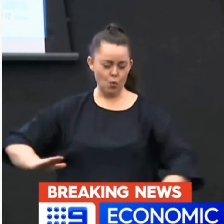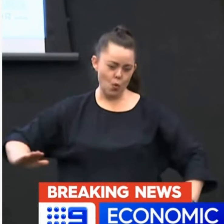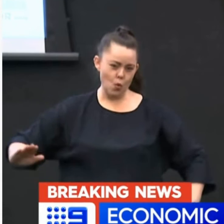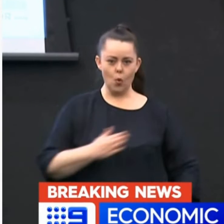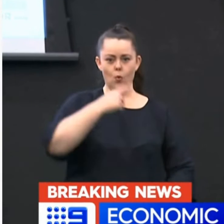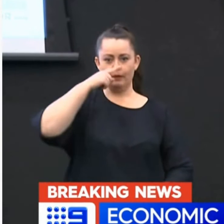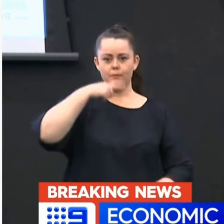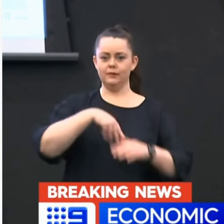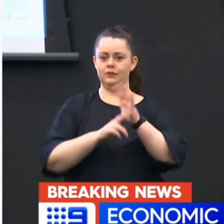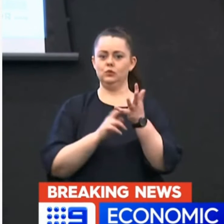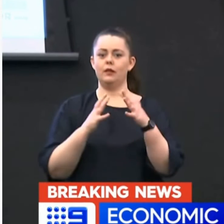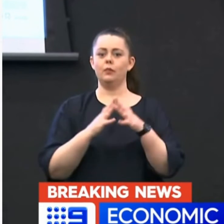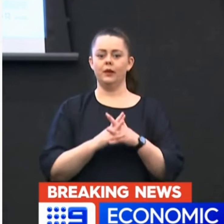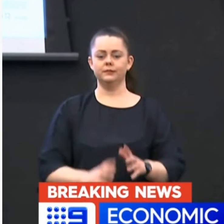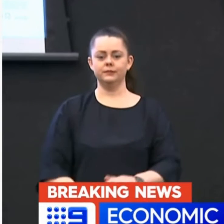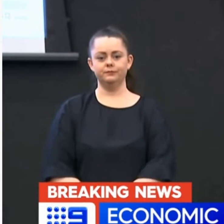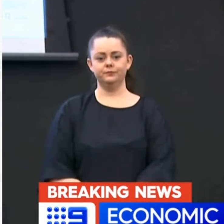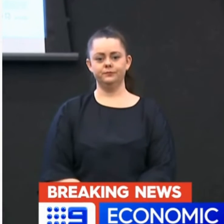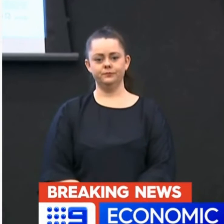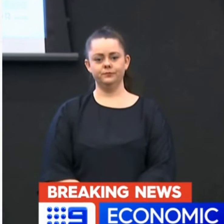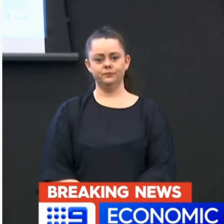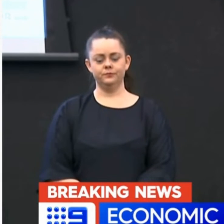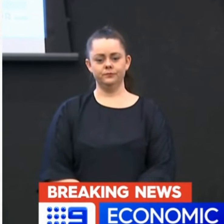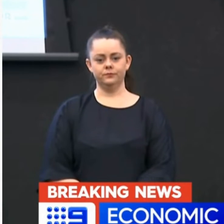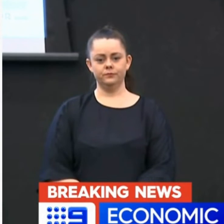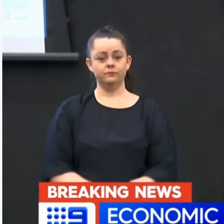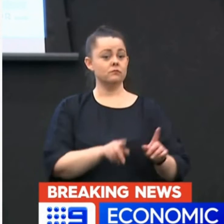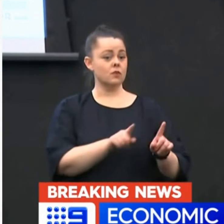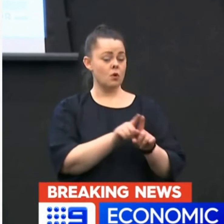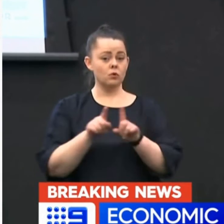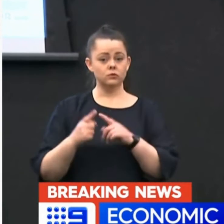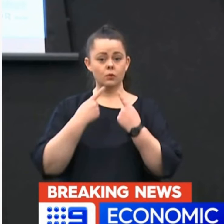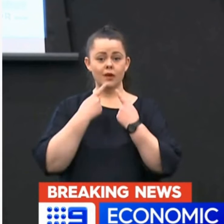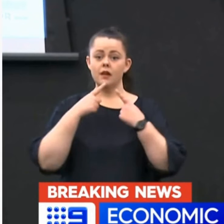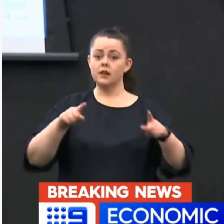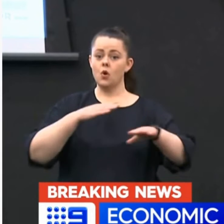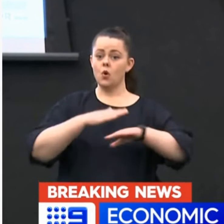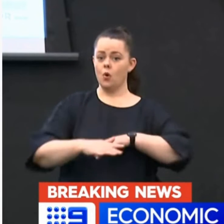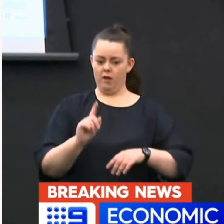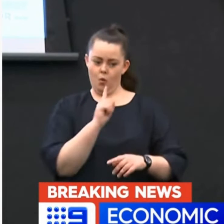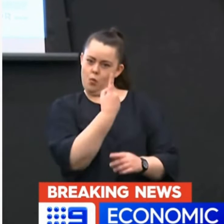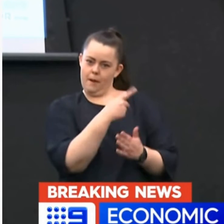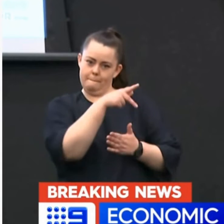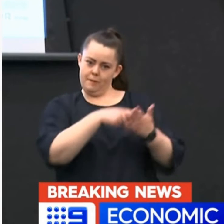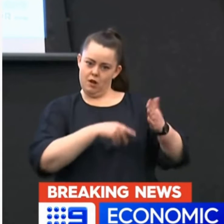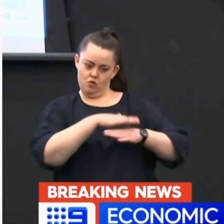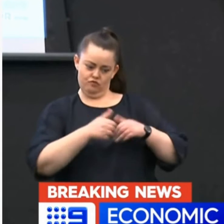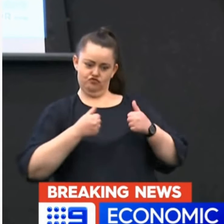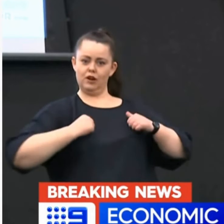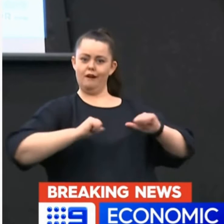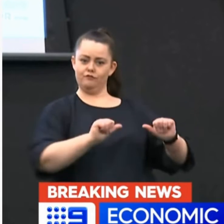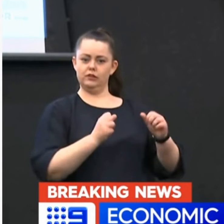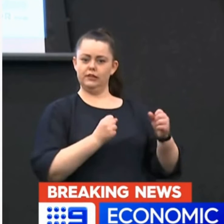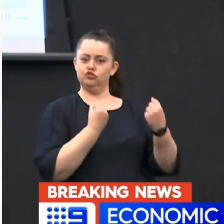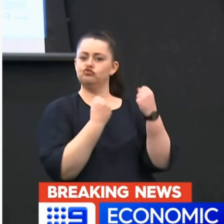want to make an announcement today in relation to a new aspect, or final aspect of this recovery strategy. And this